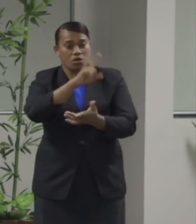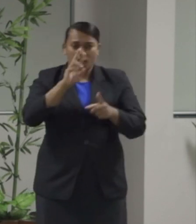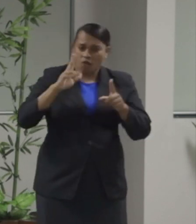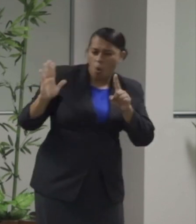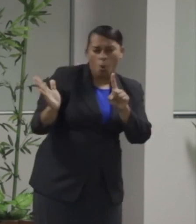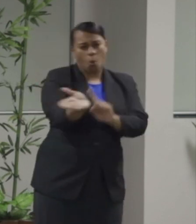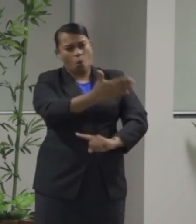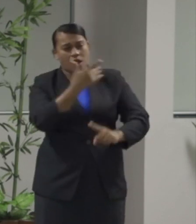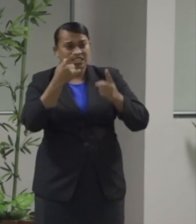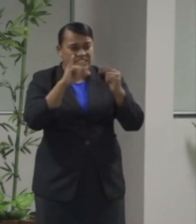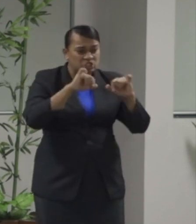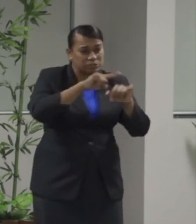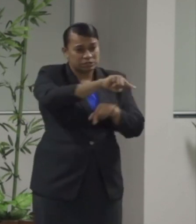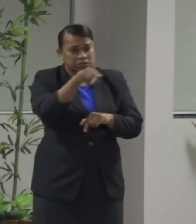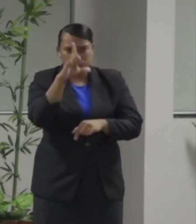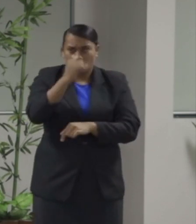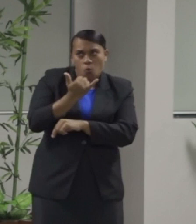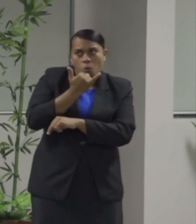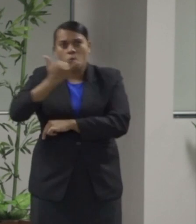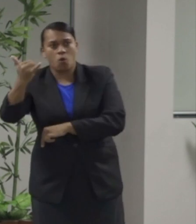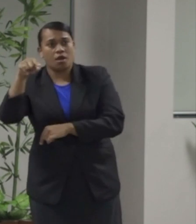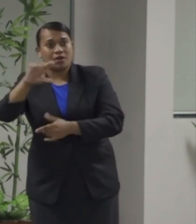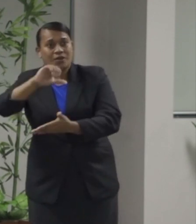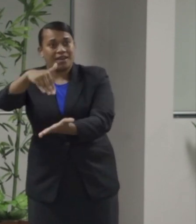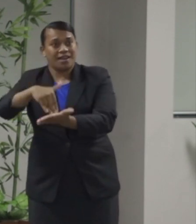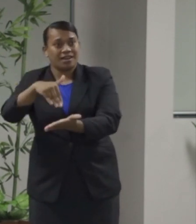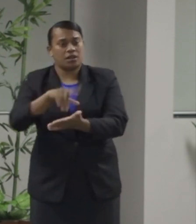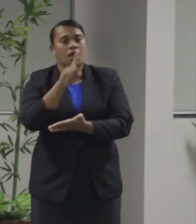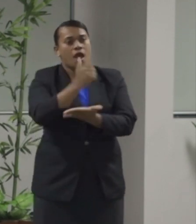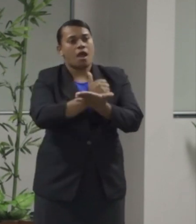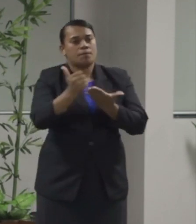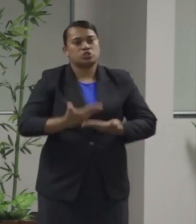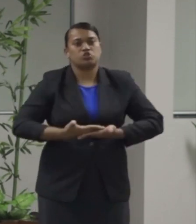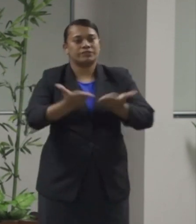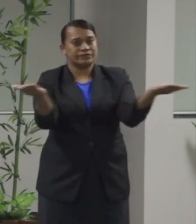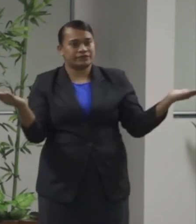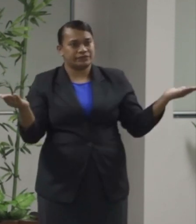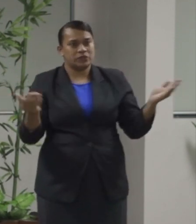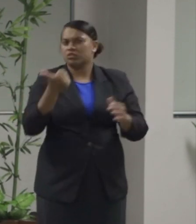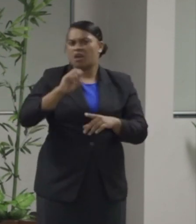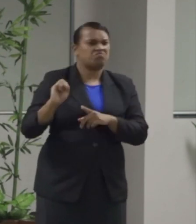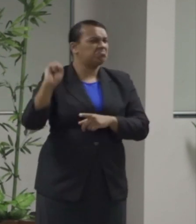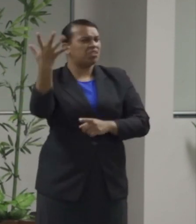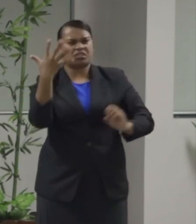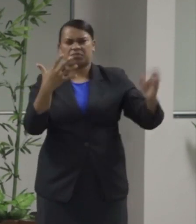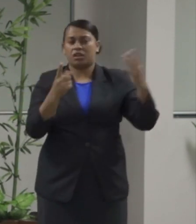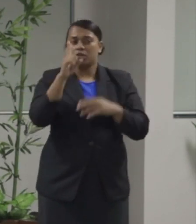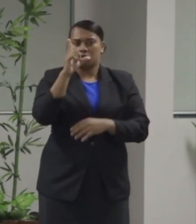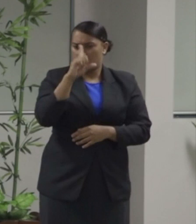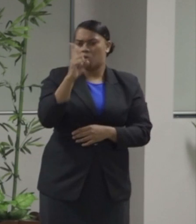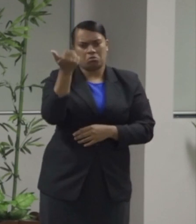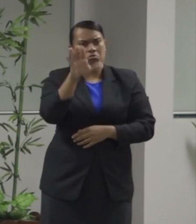COVID-19 and our response measures with one toll-free number anyone can call. Until